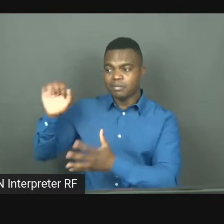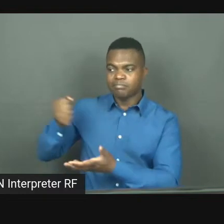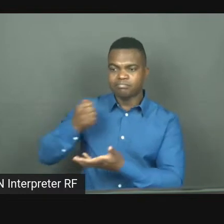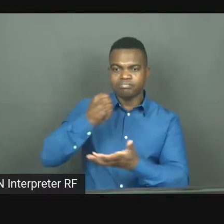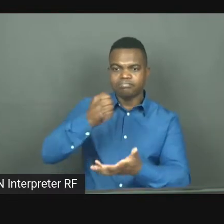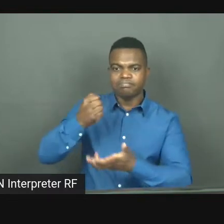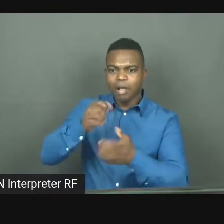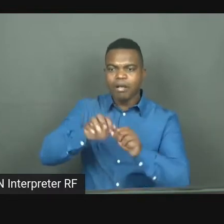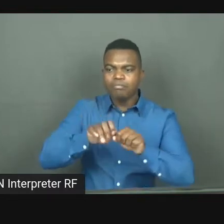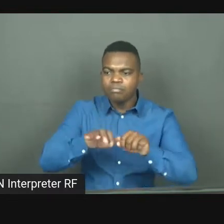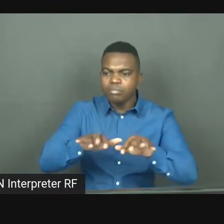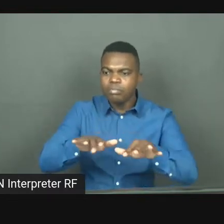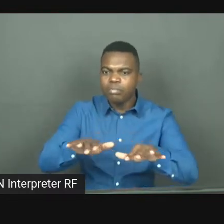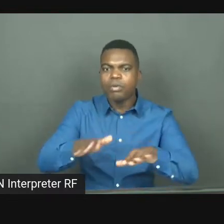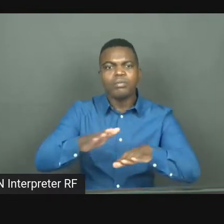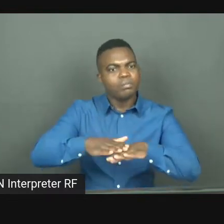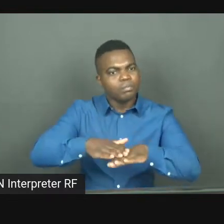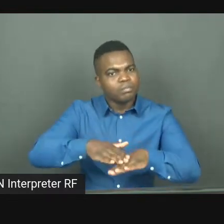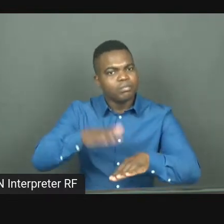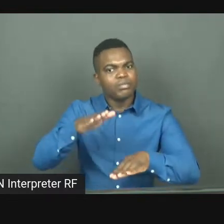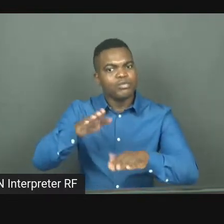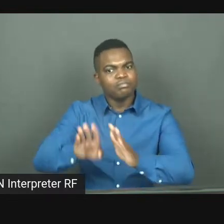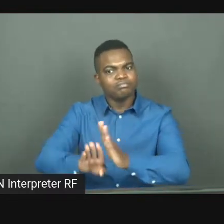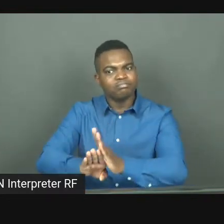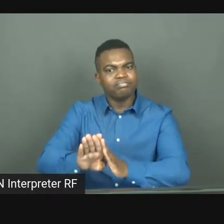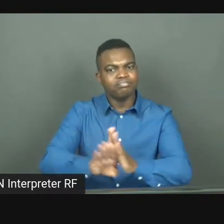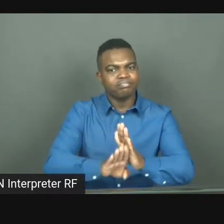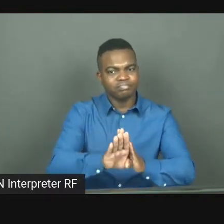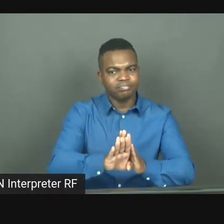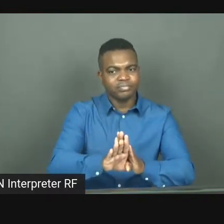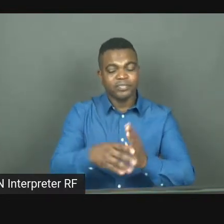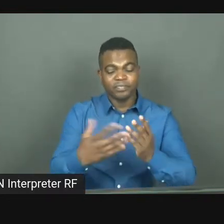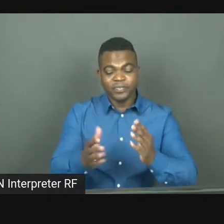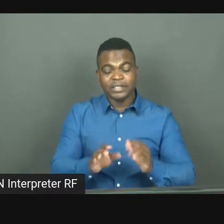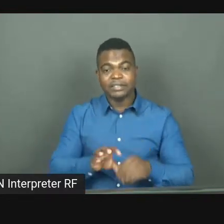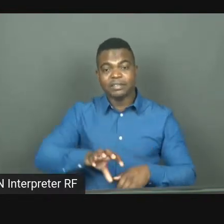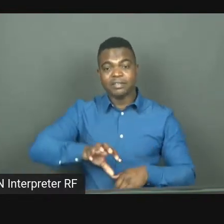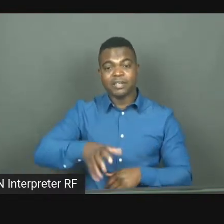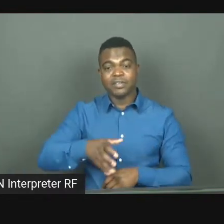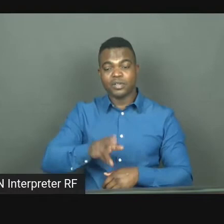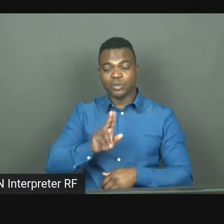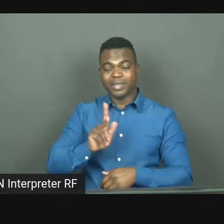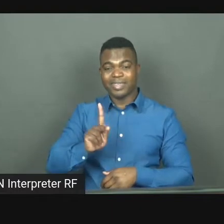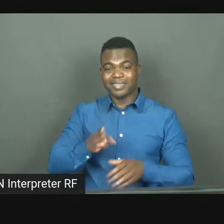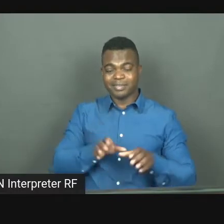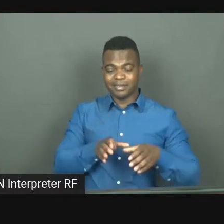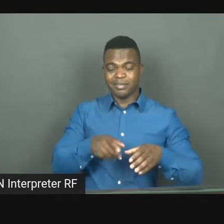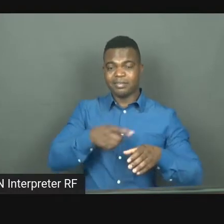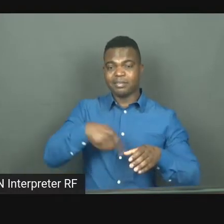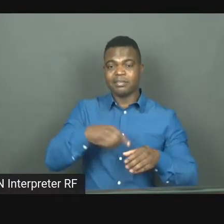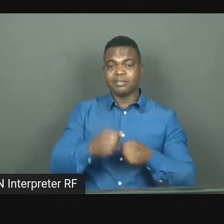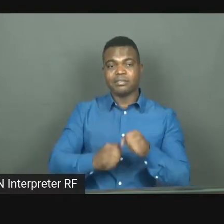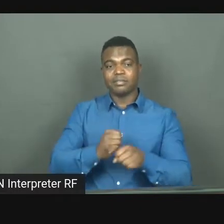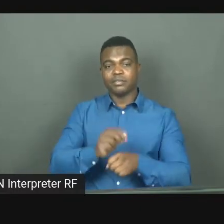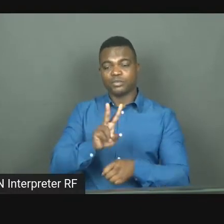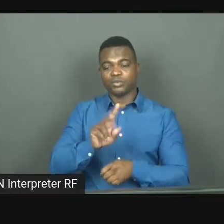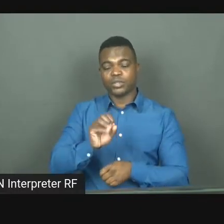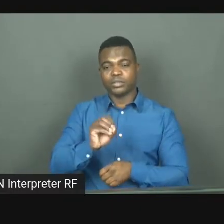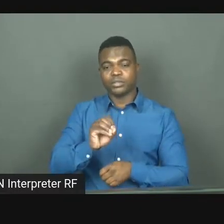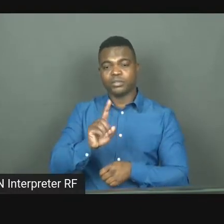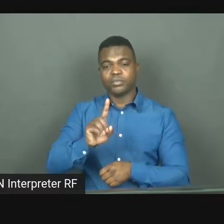And I coined a question that came out in this high level report that many of you have since, why not